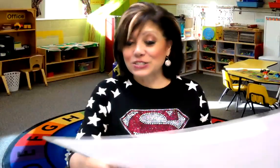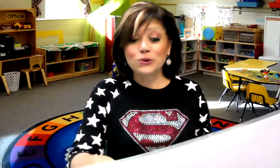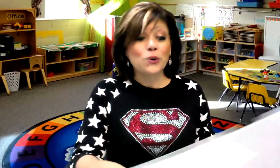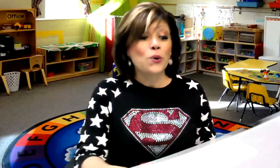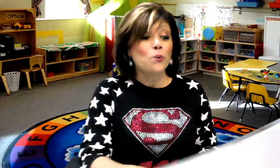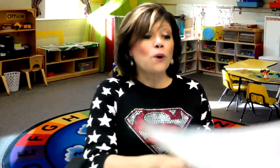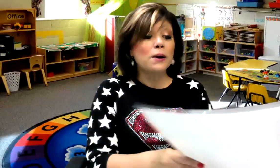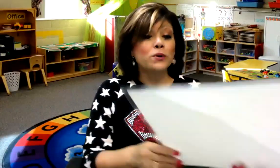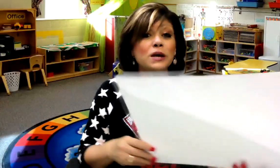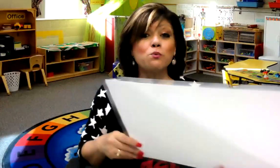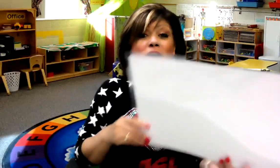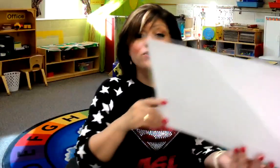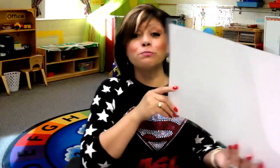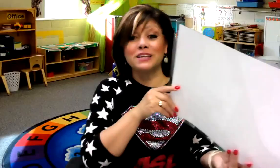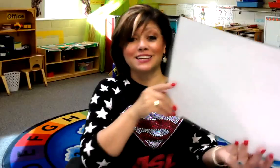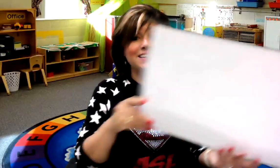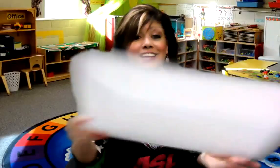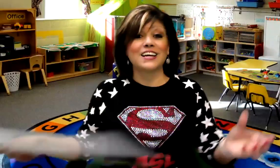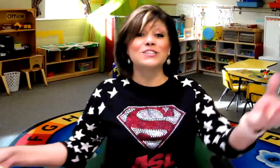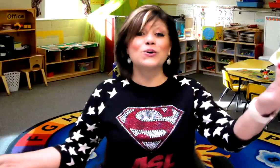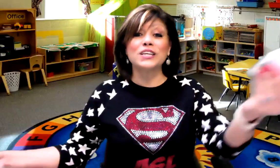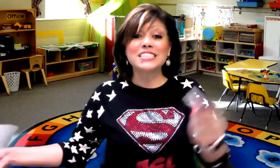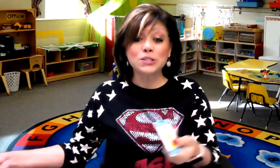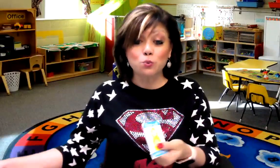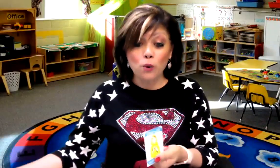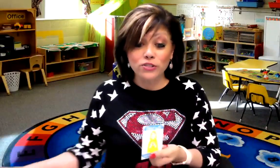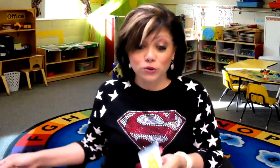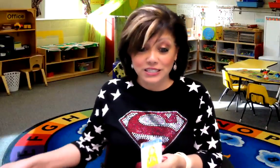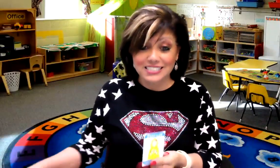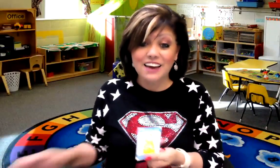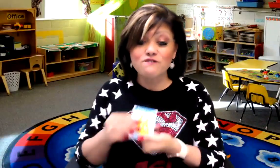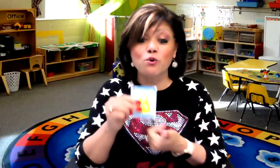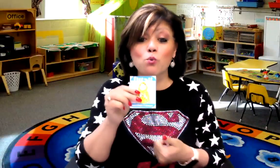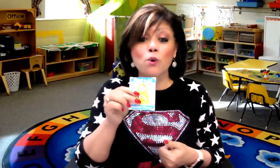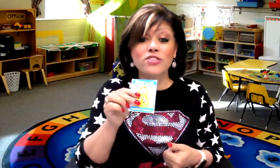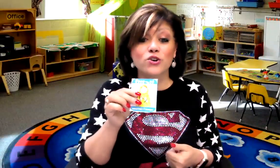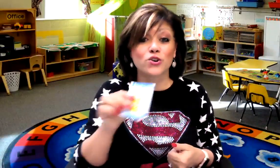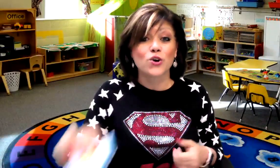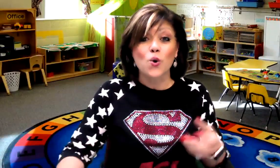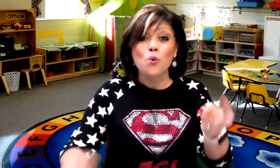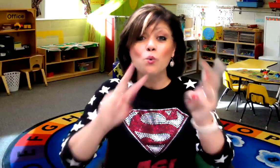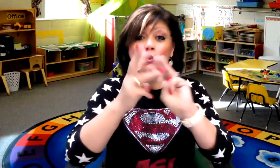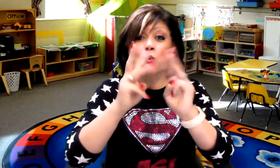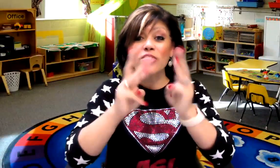do what would the weather be? So this is weather, the sign for weather,